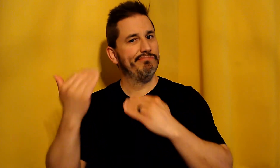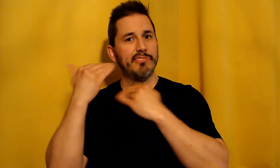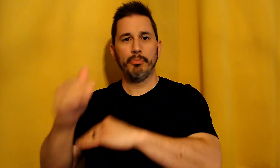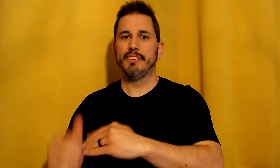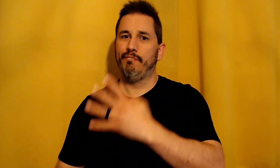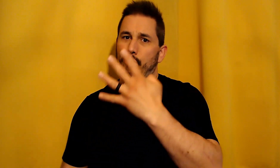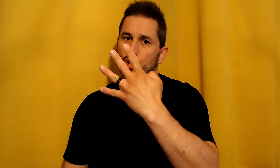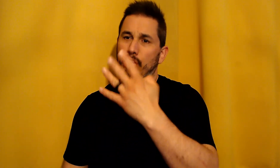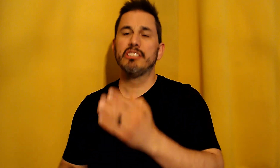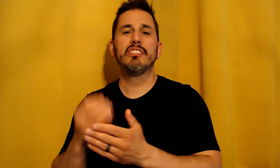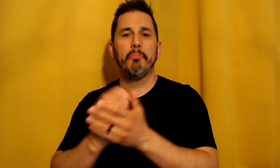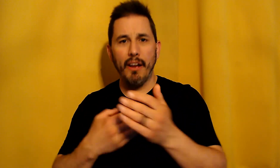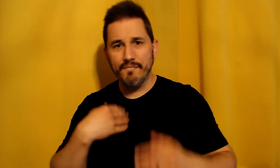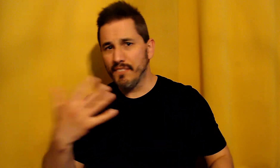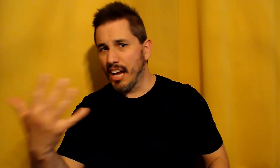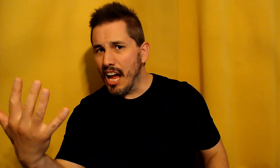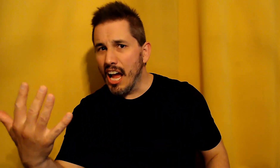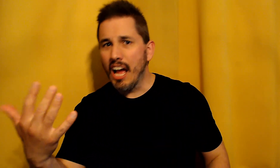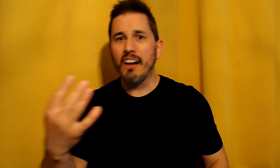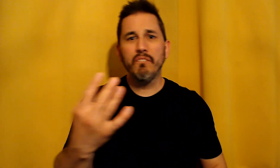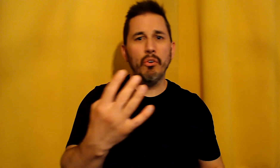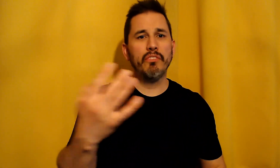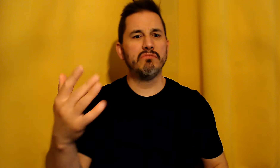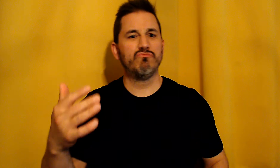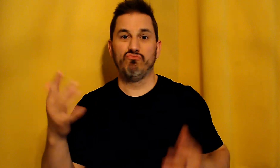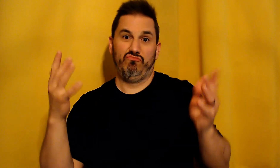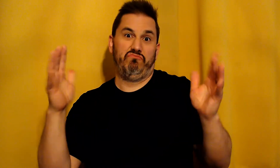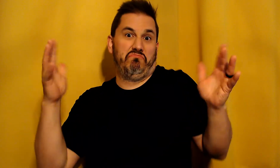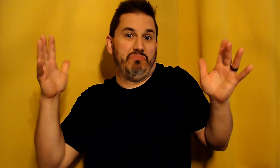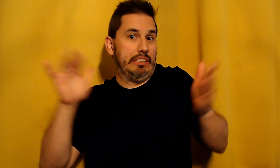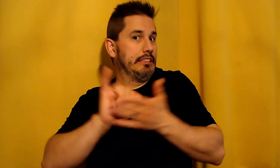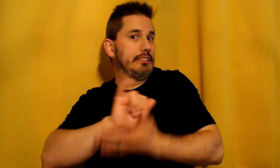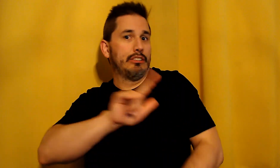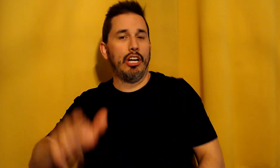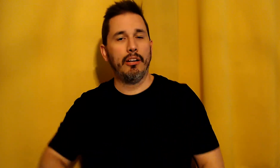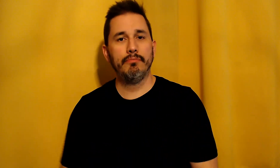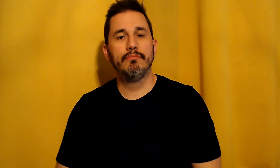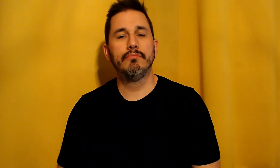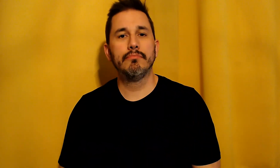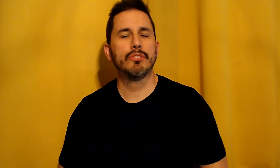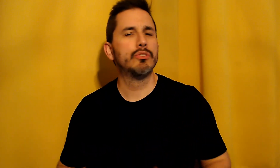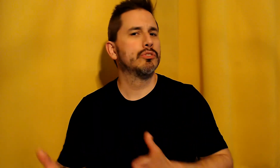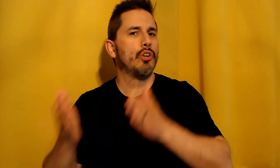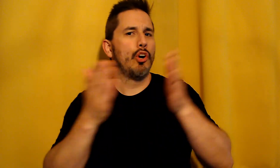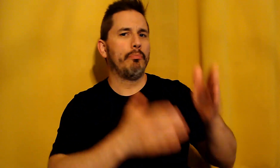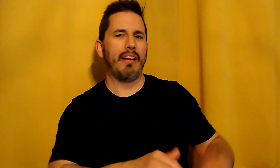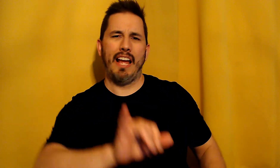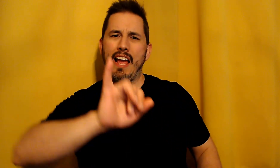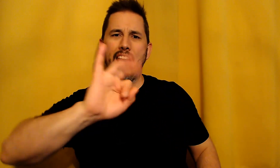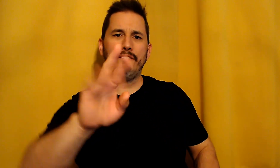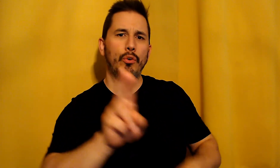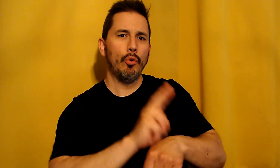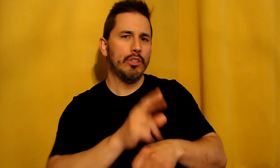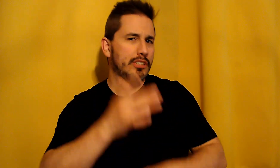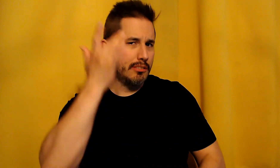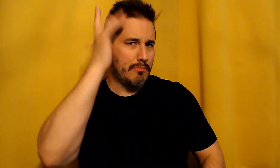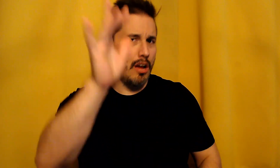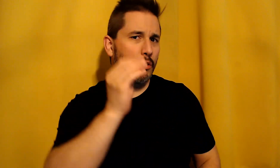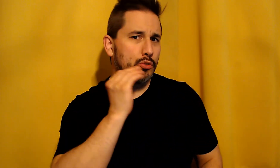you'd be limited and stuck with only those four kinds of things that would shake your bed. Maybe four or five, but that would be about it. However, if you're